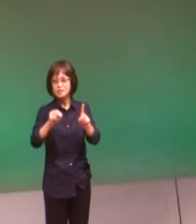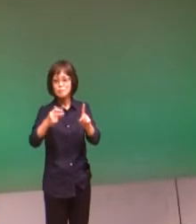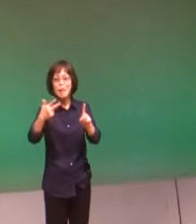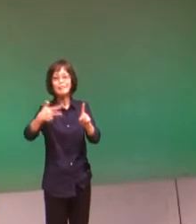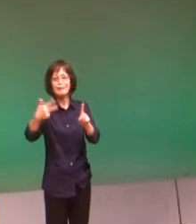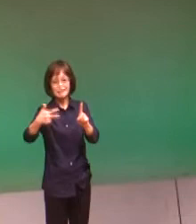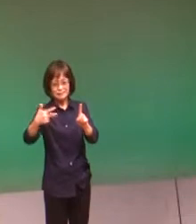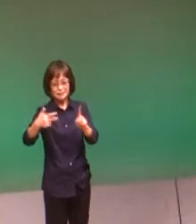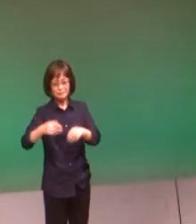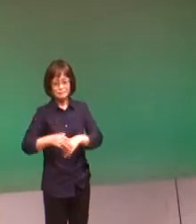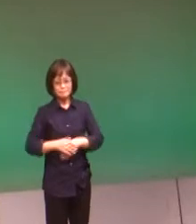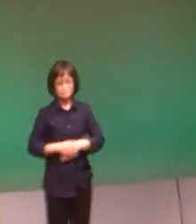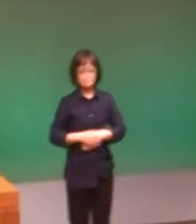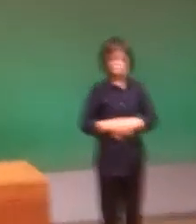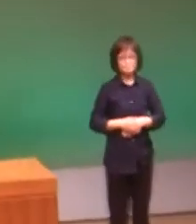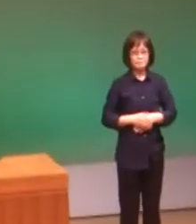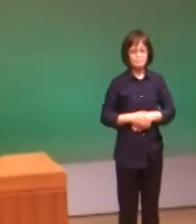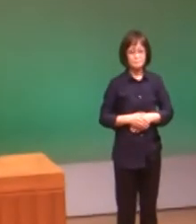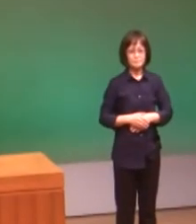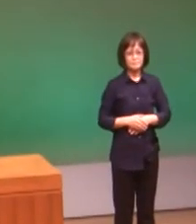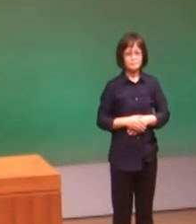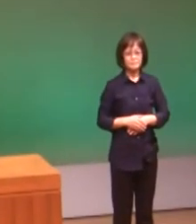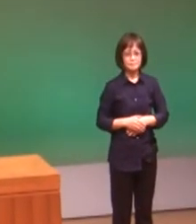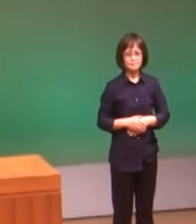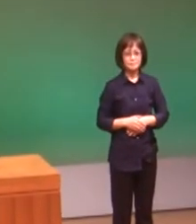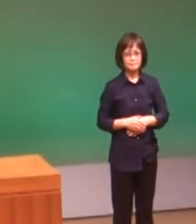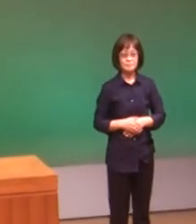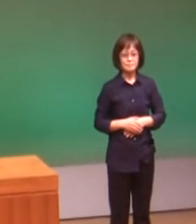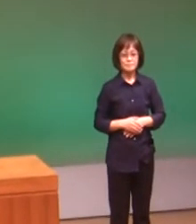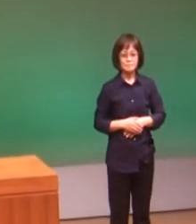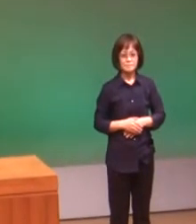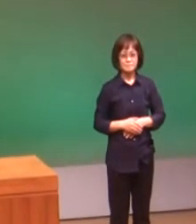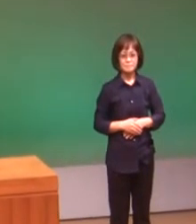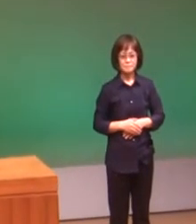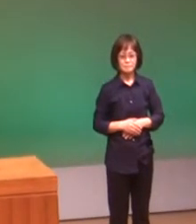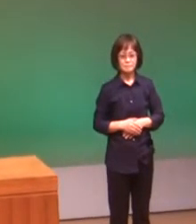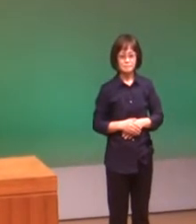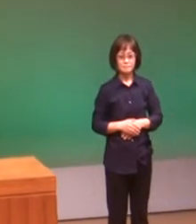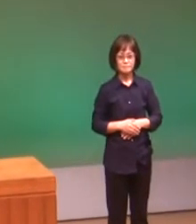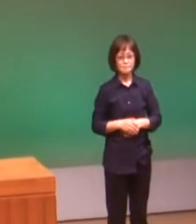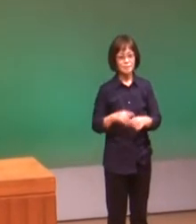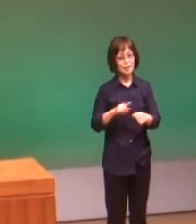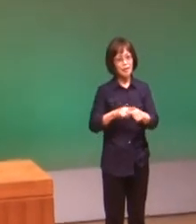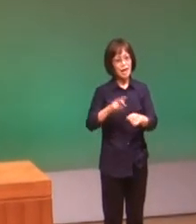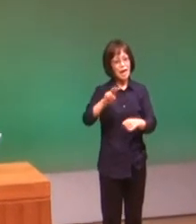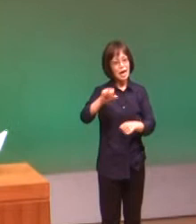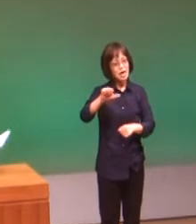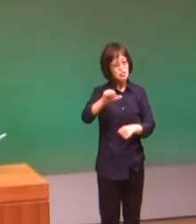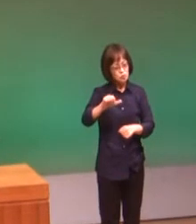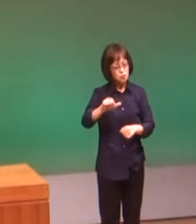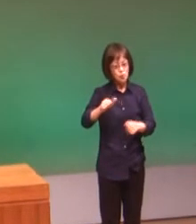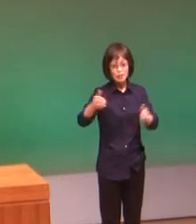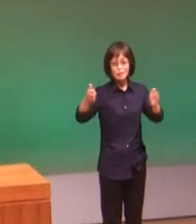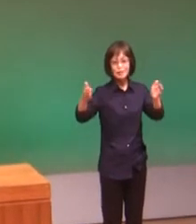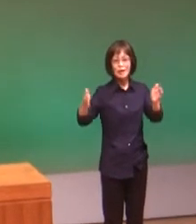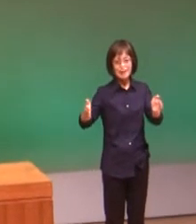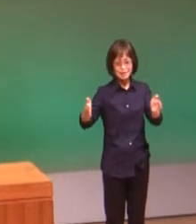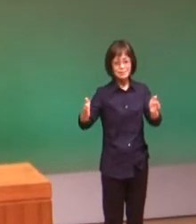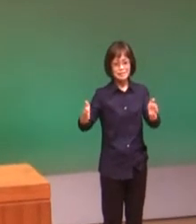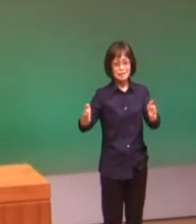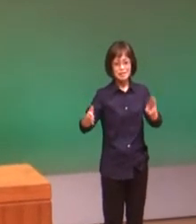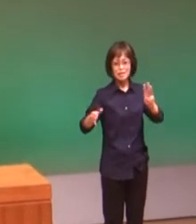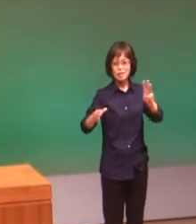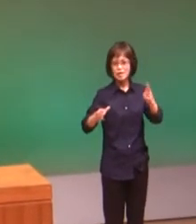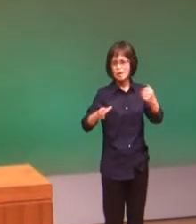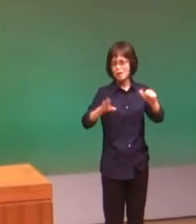17,000 nuclear weapons. It is progress that the world has shed some